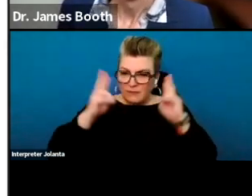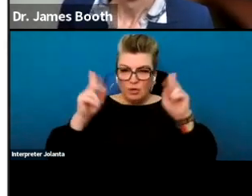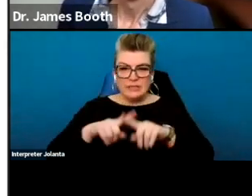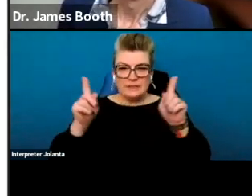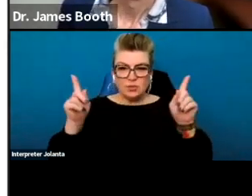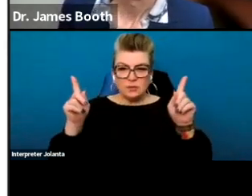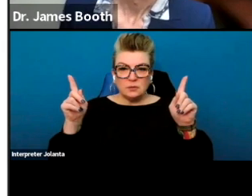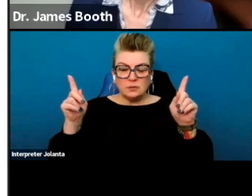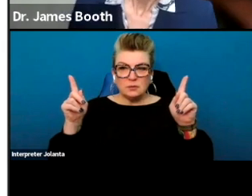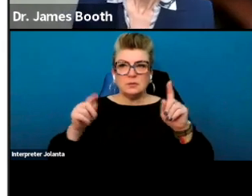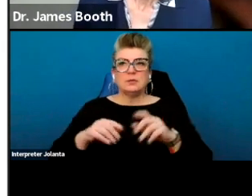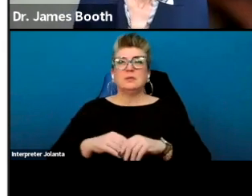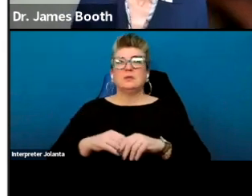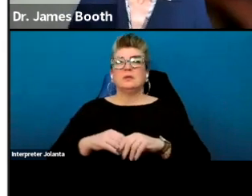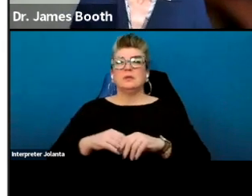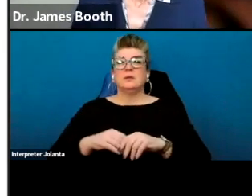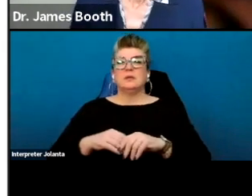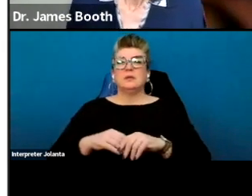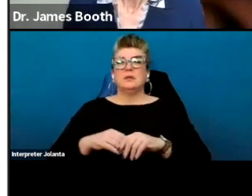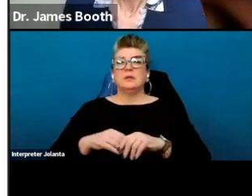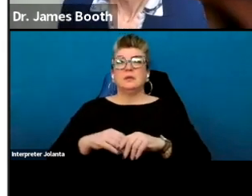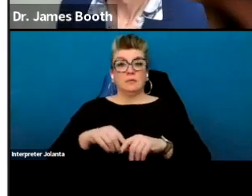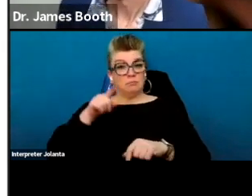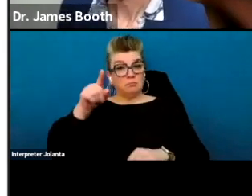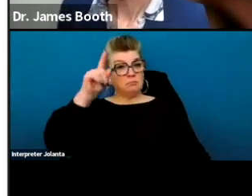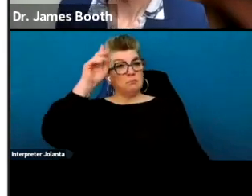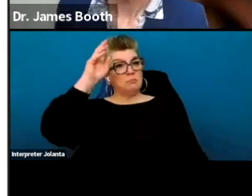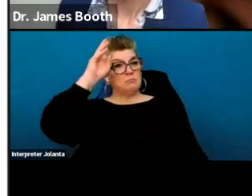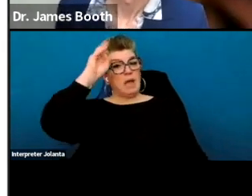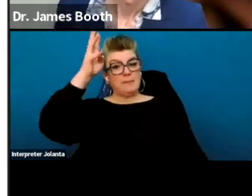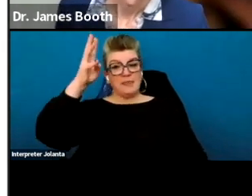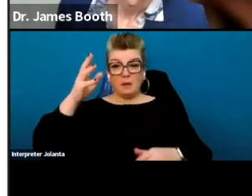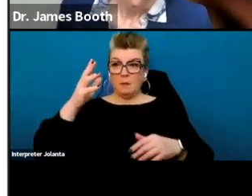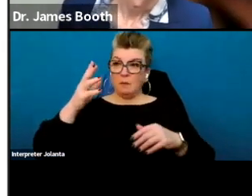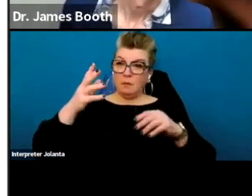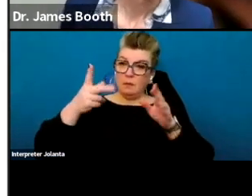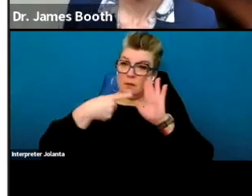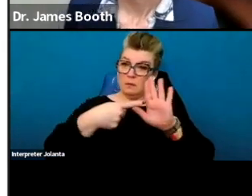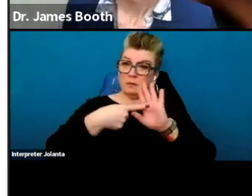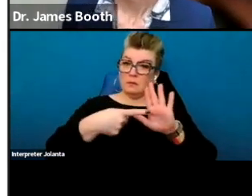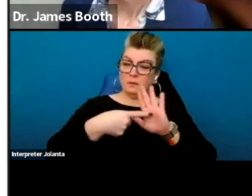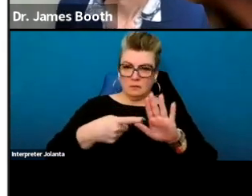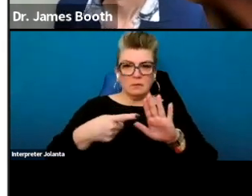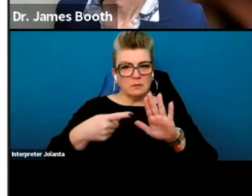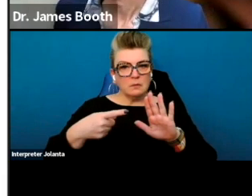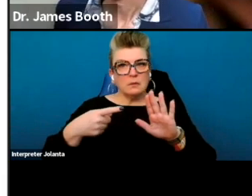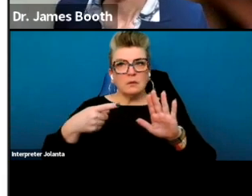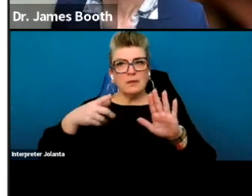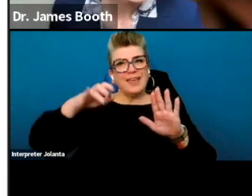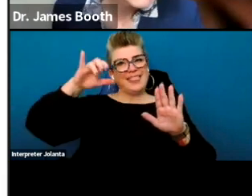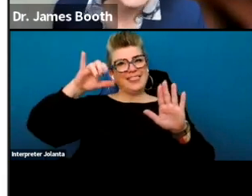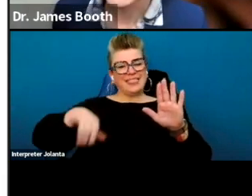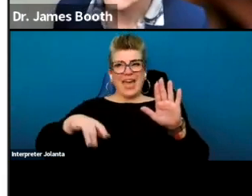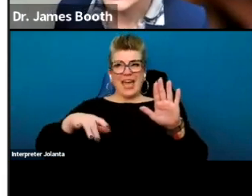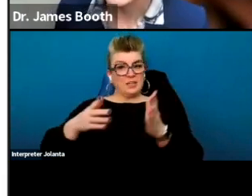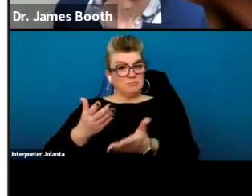So, so this hypothetical illustration shows